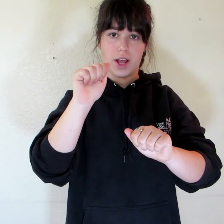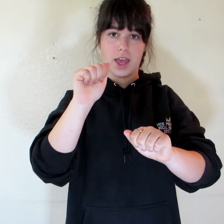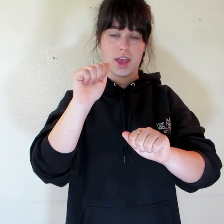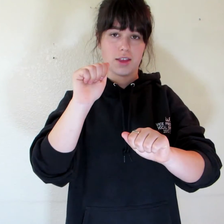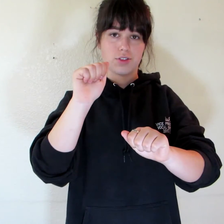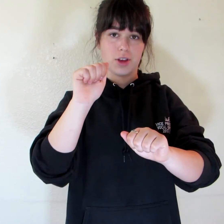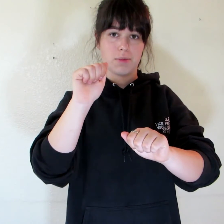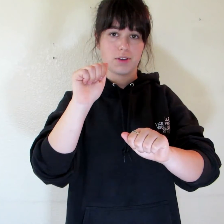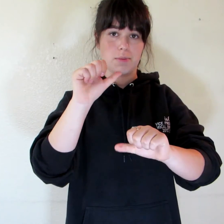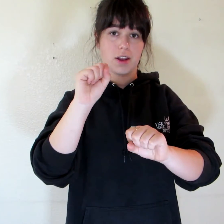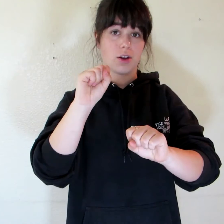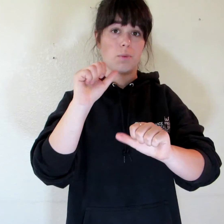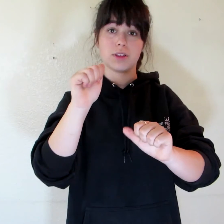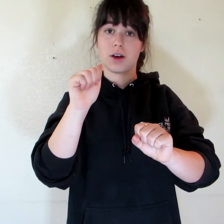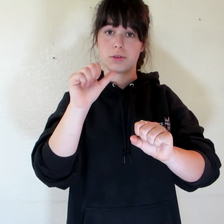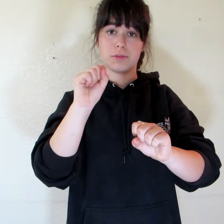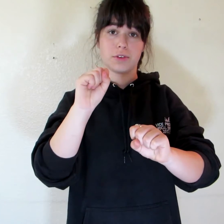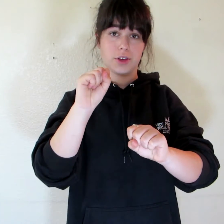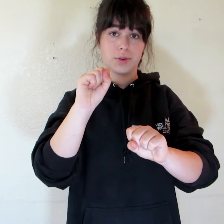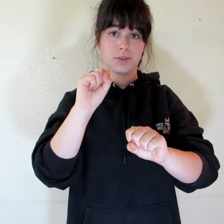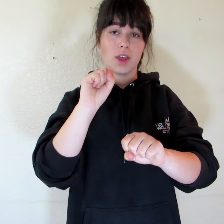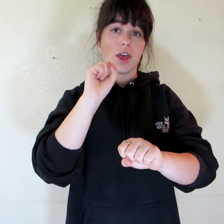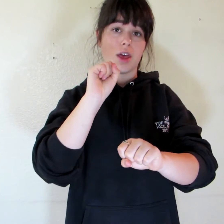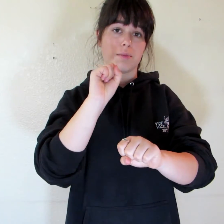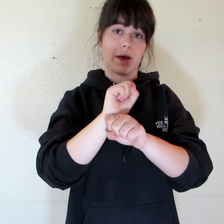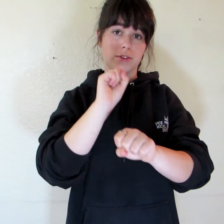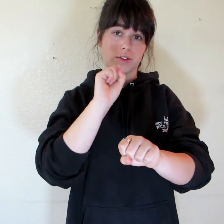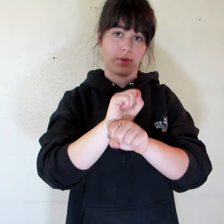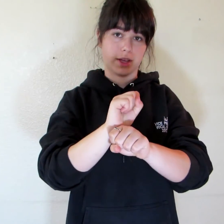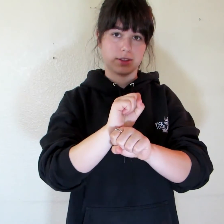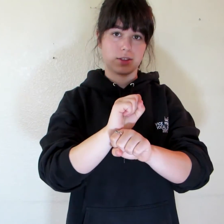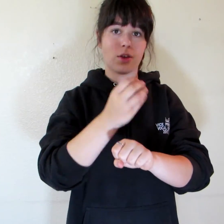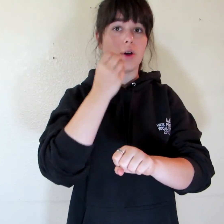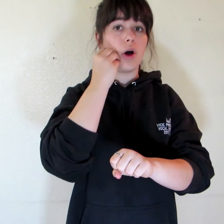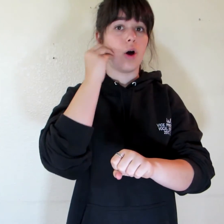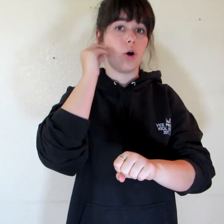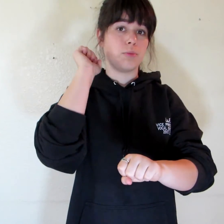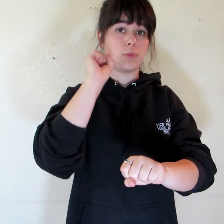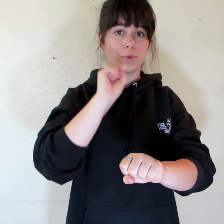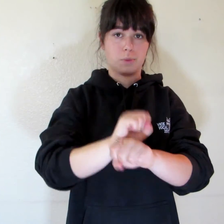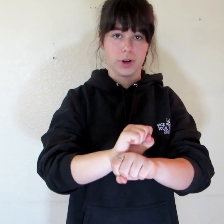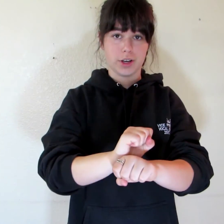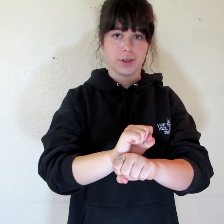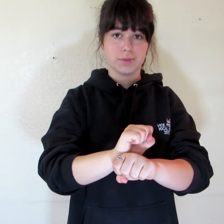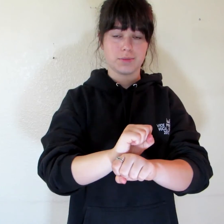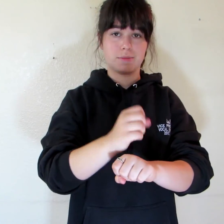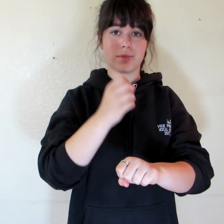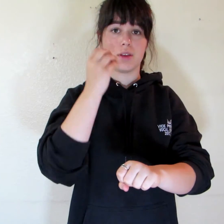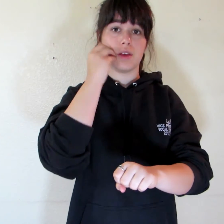A hand shape, depending on what's comfortable for you, and bouncing twice. Home, work.